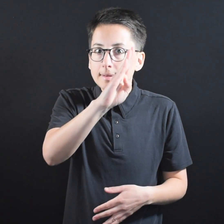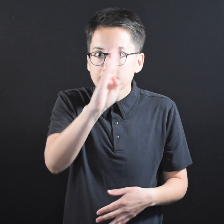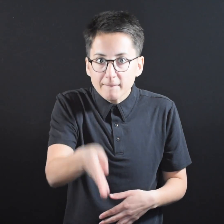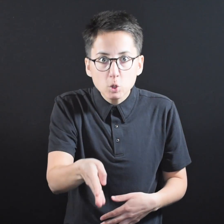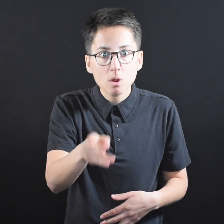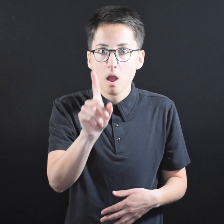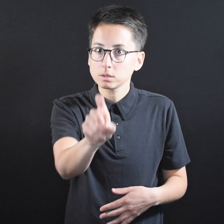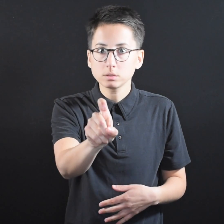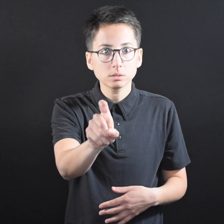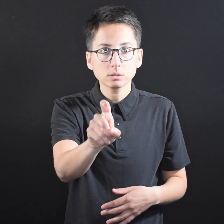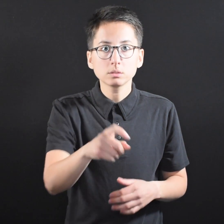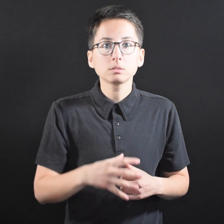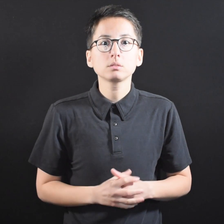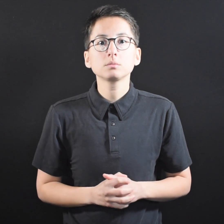ask.